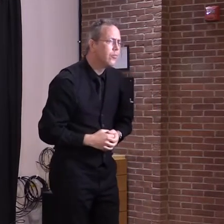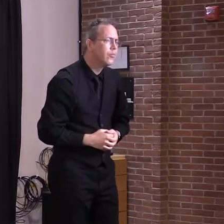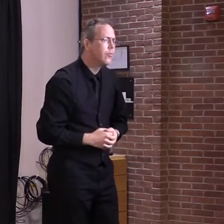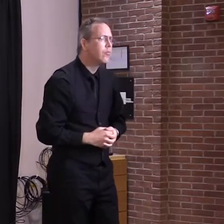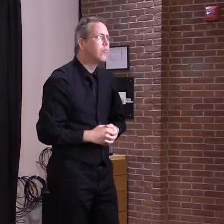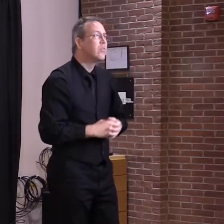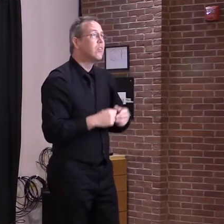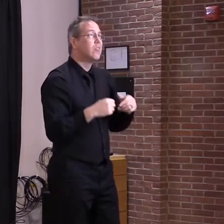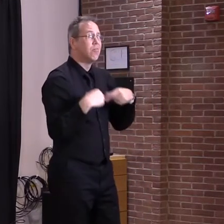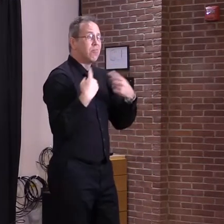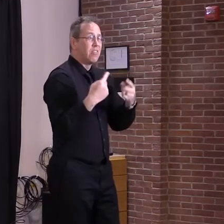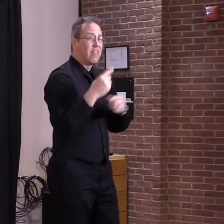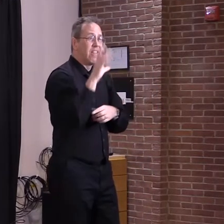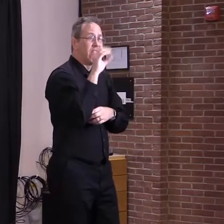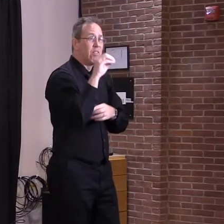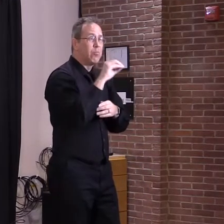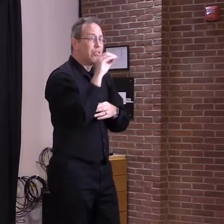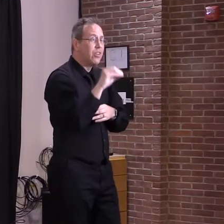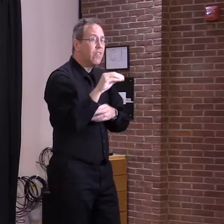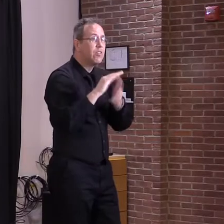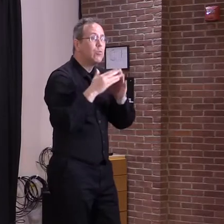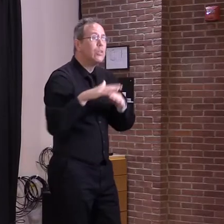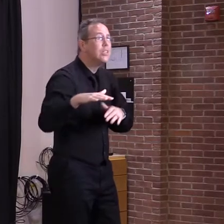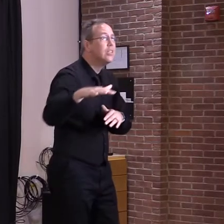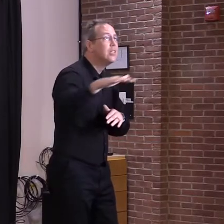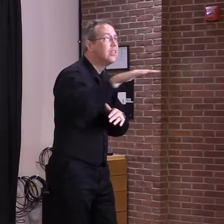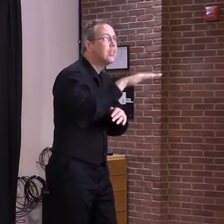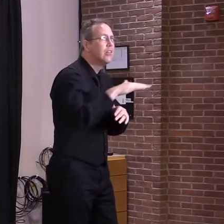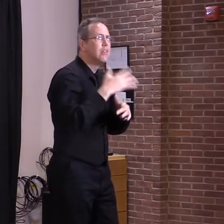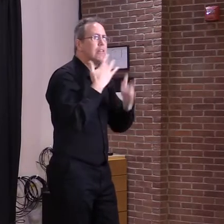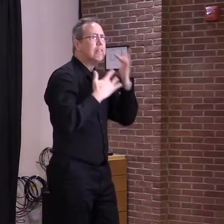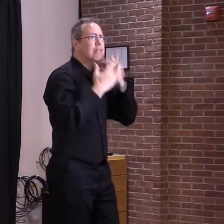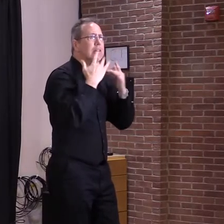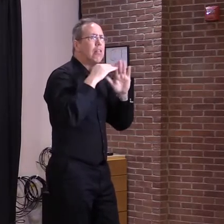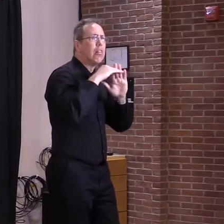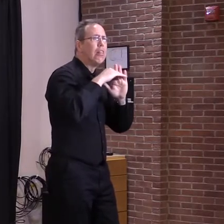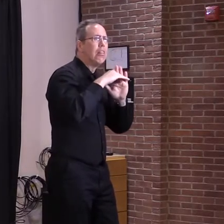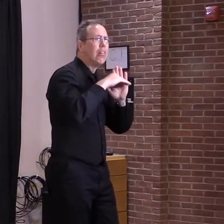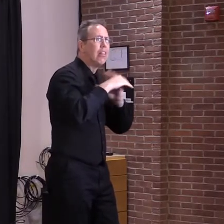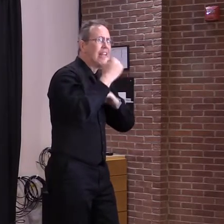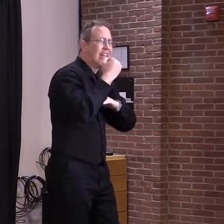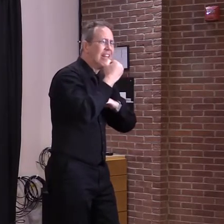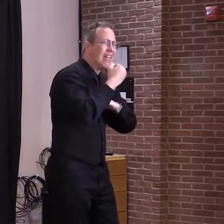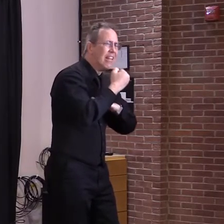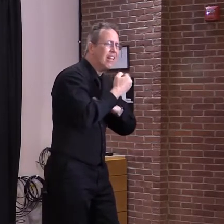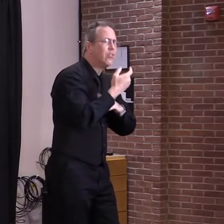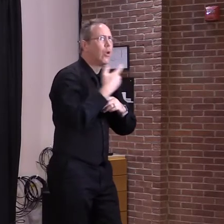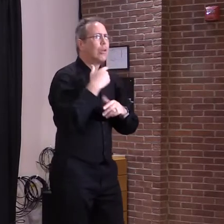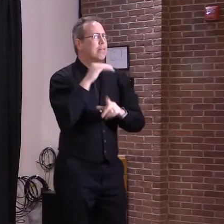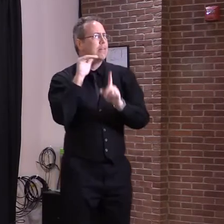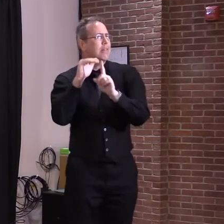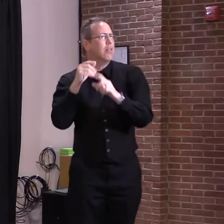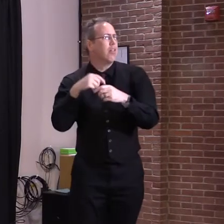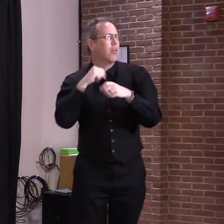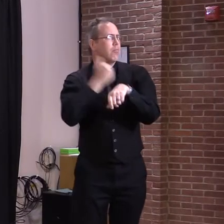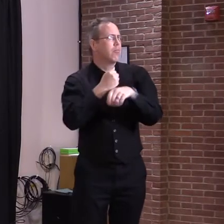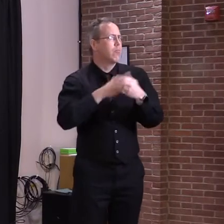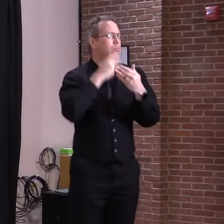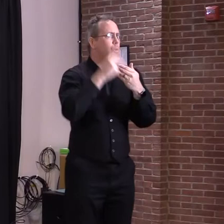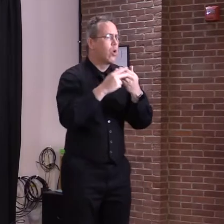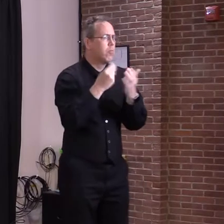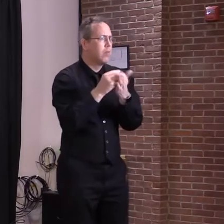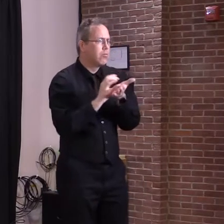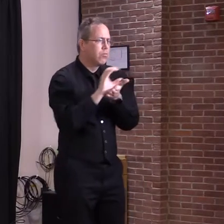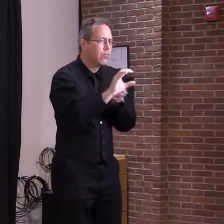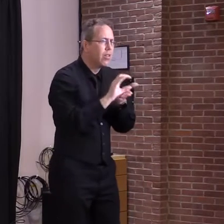the towns in Vermont have a stagnating or declining Grand List, which really means we're not adding to the pie. We're not adding to